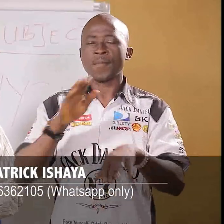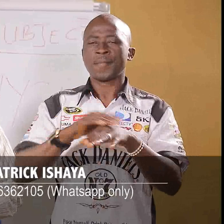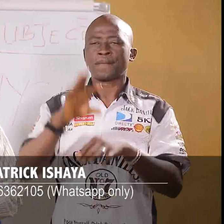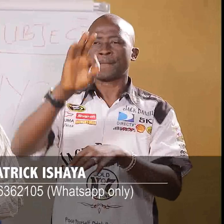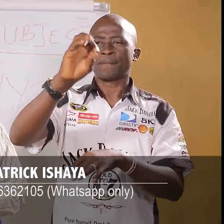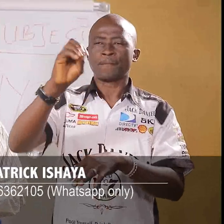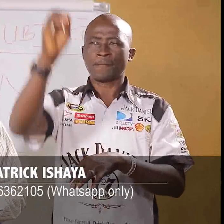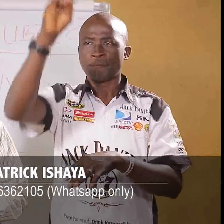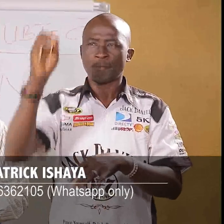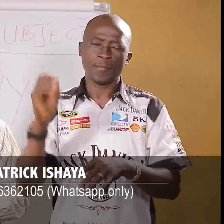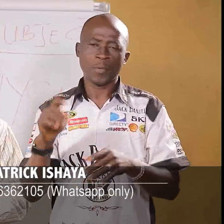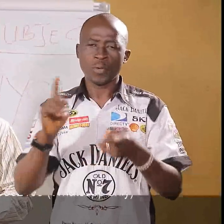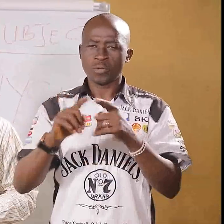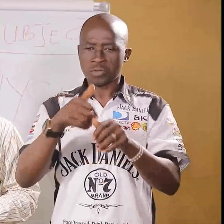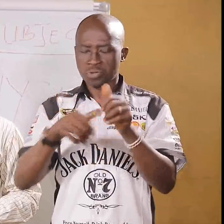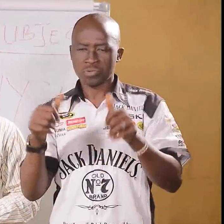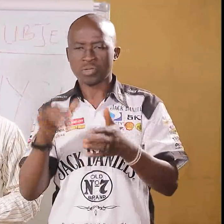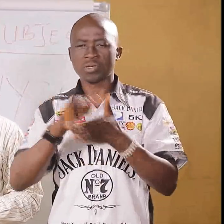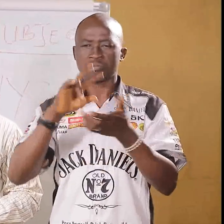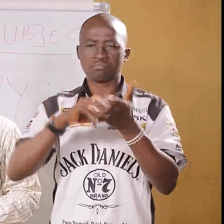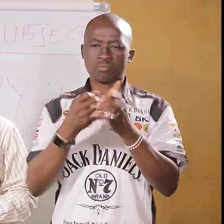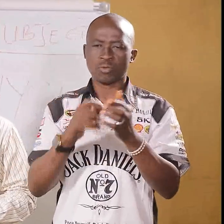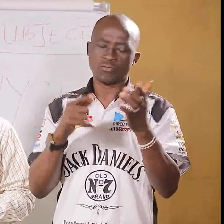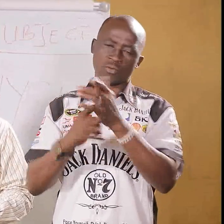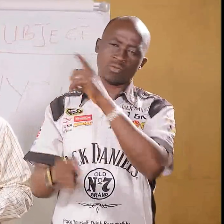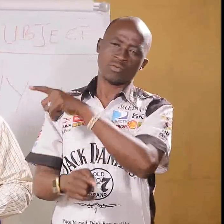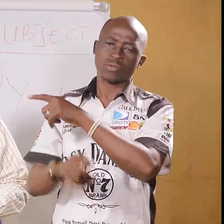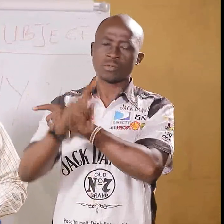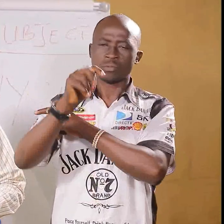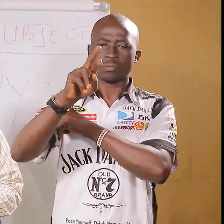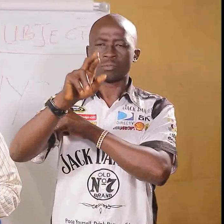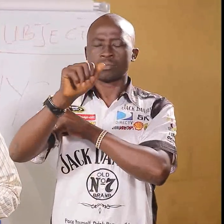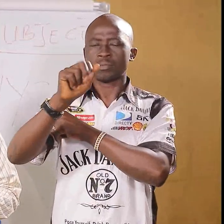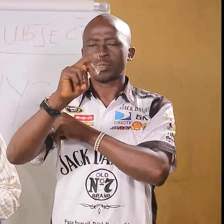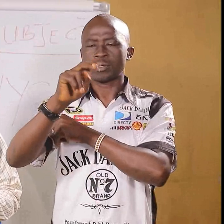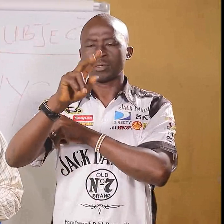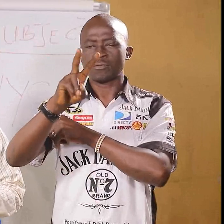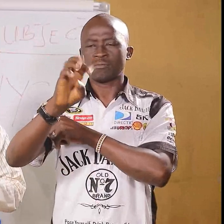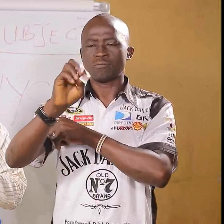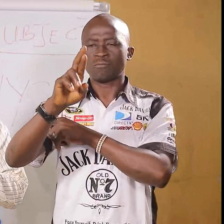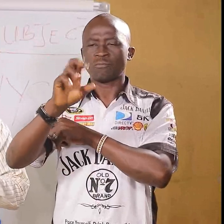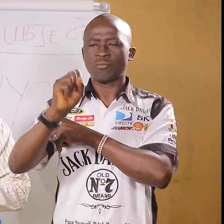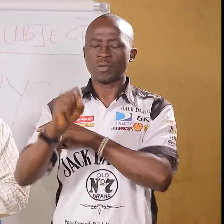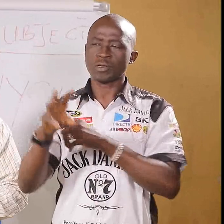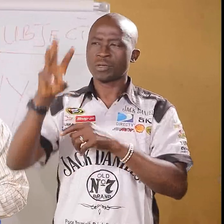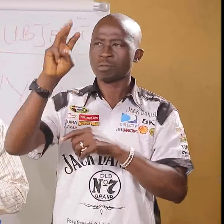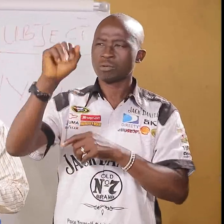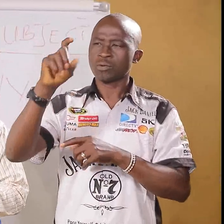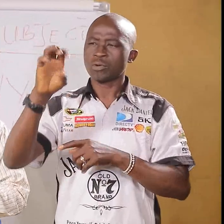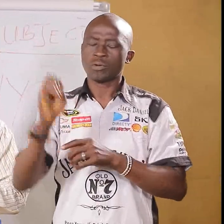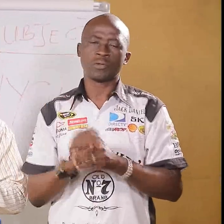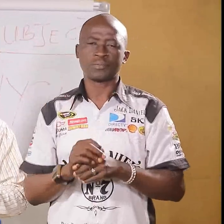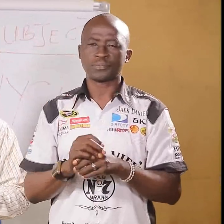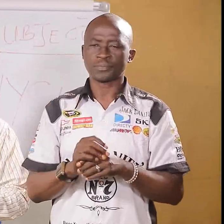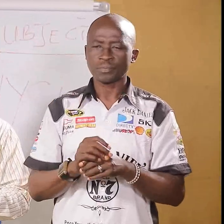each other, that is what we refer to as transverse wave. The direction of waves, motion, and the